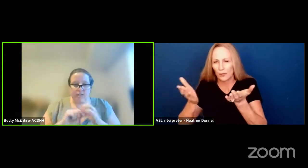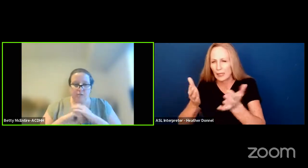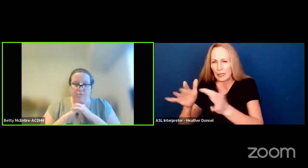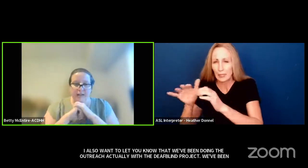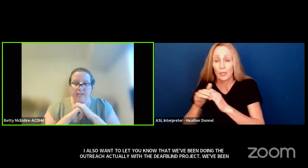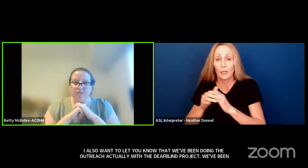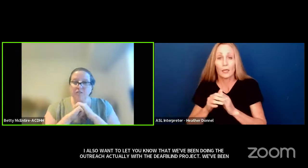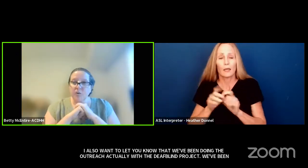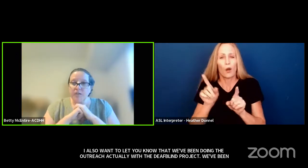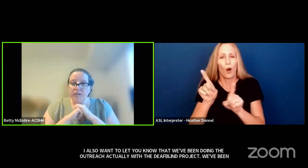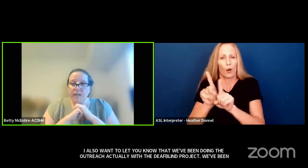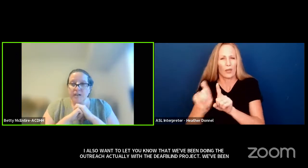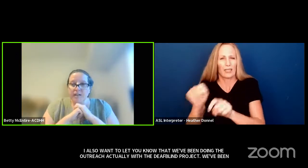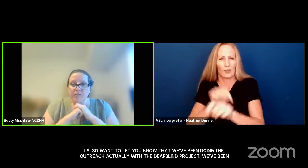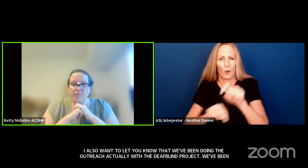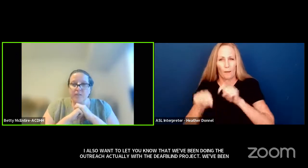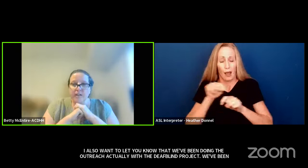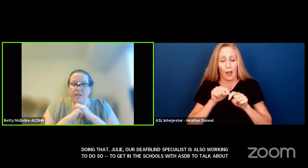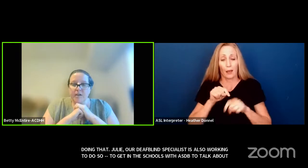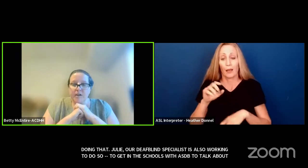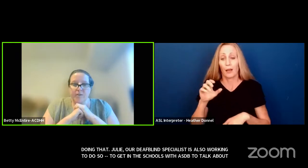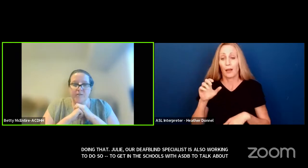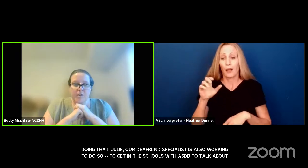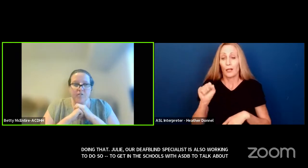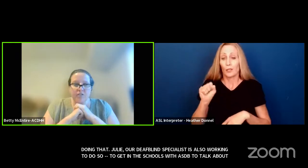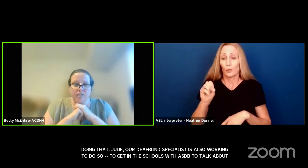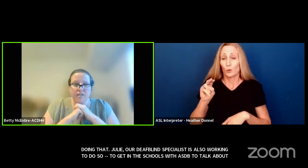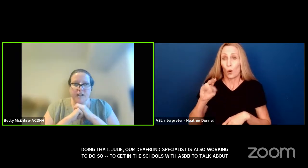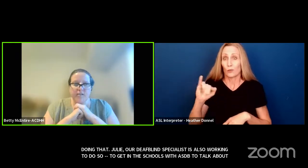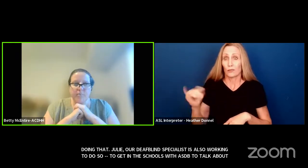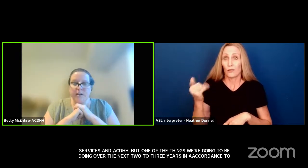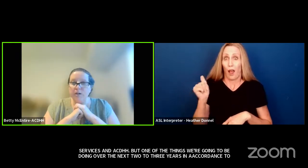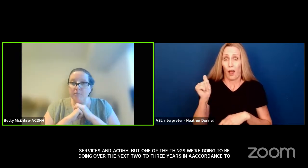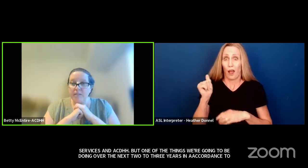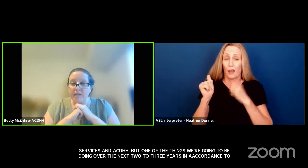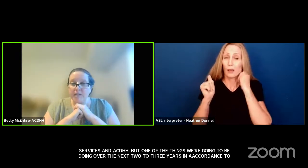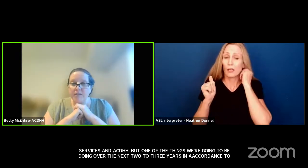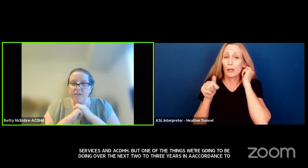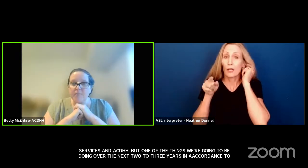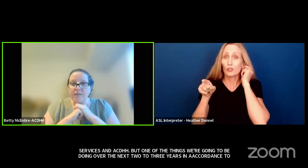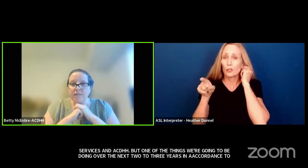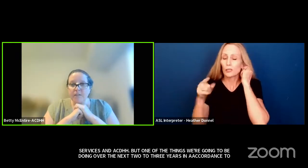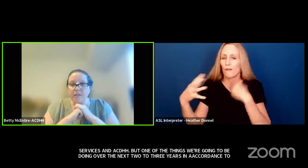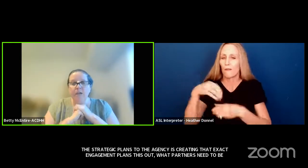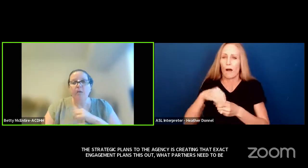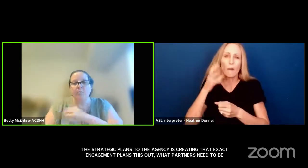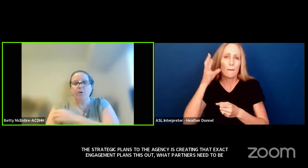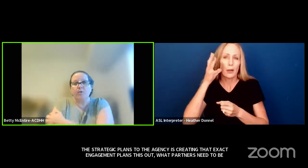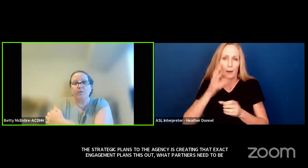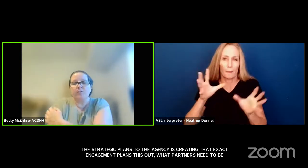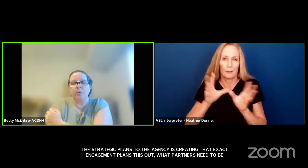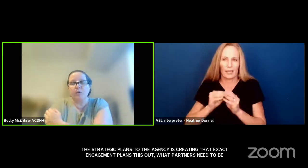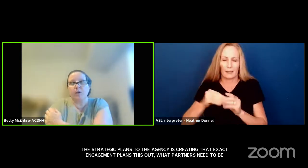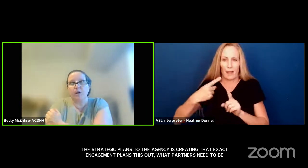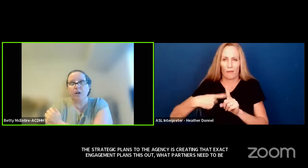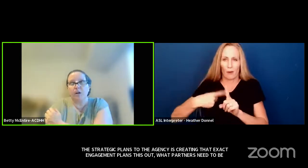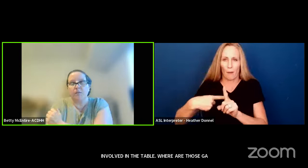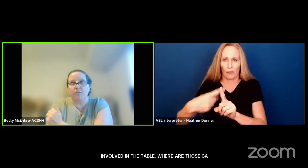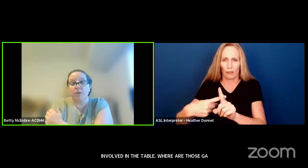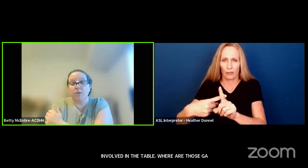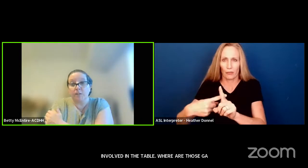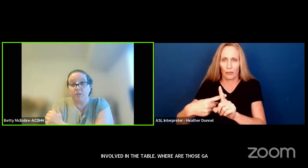need to kind of go back. Sonia has been involved. She attends parent meetings monthly, both